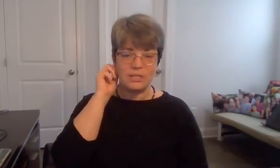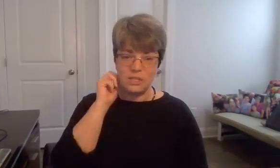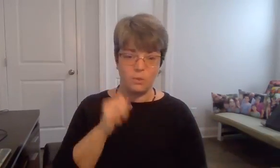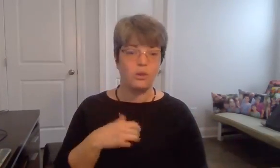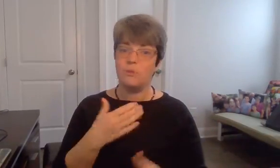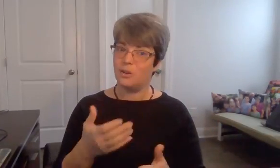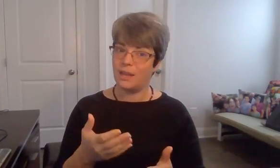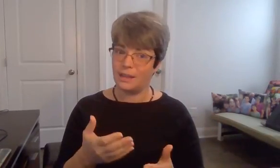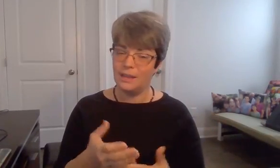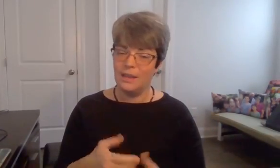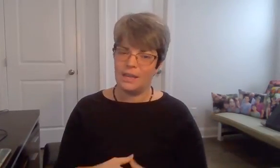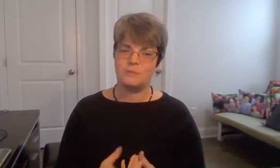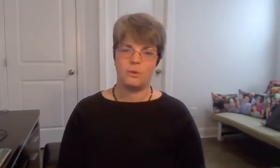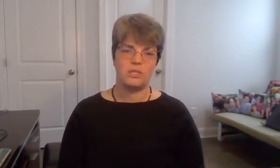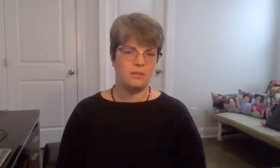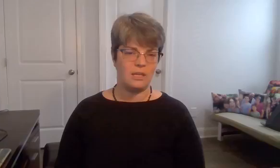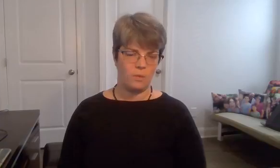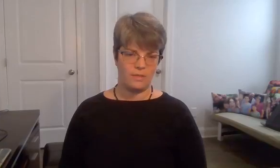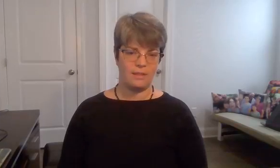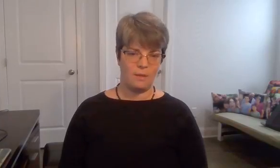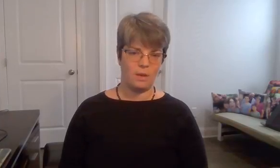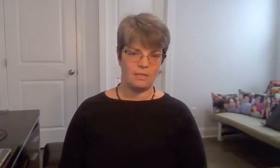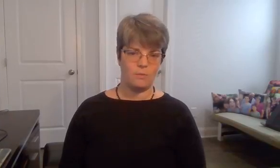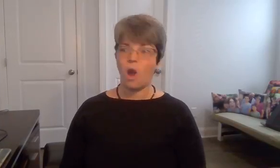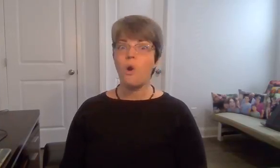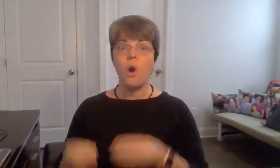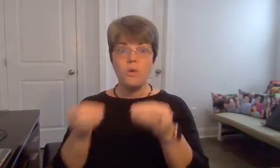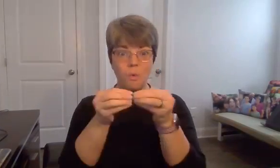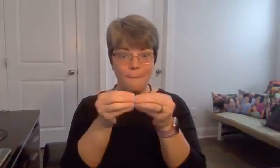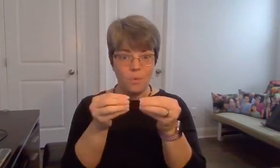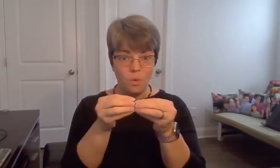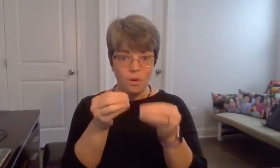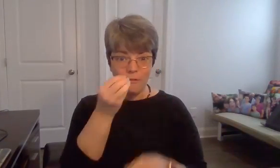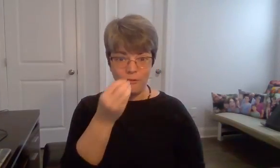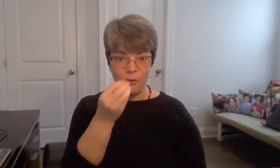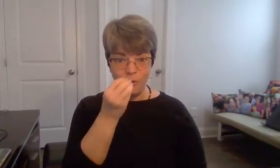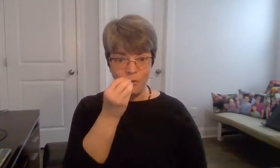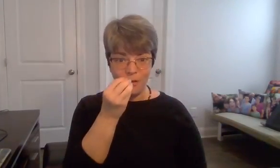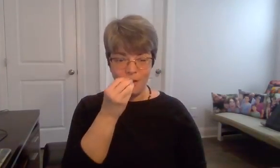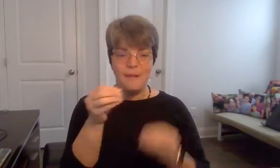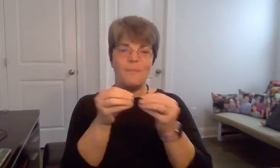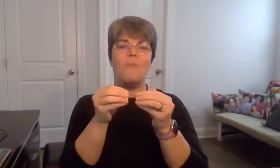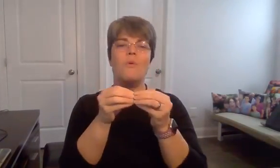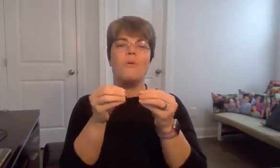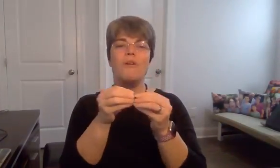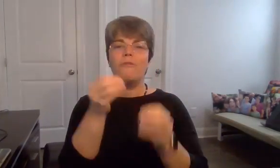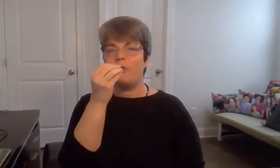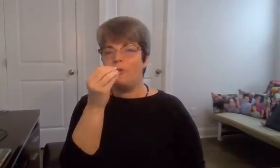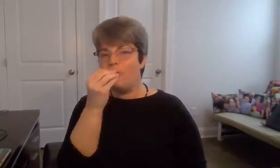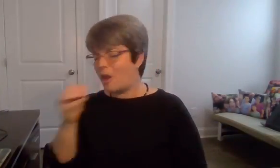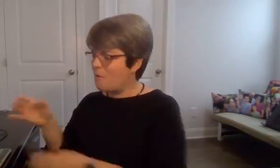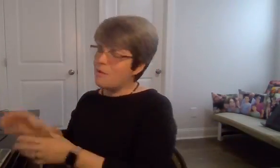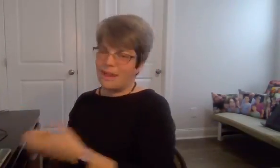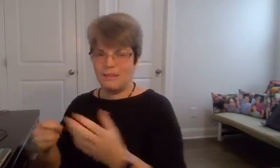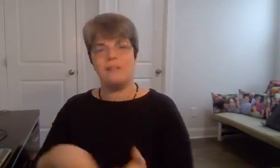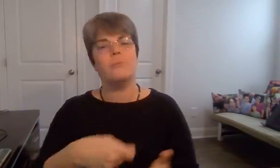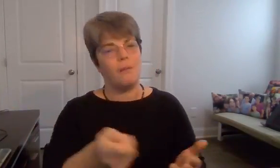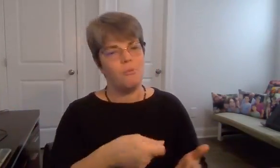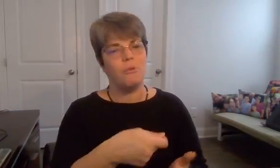to you. They're communicating, express to you that they want some more. Oh, you want more food? More food. Oh, okay. And then you give them a couple more